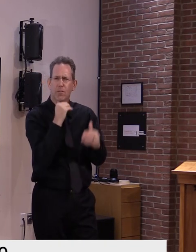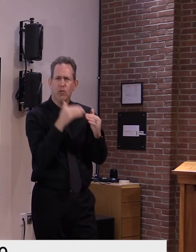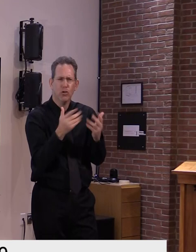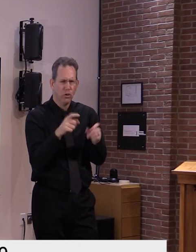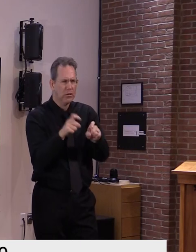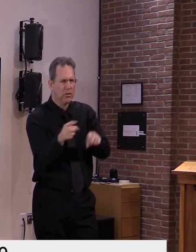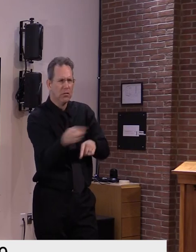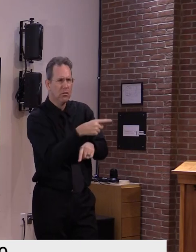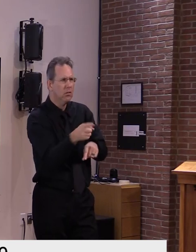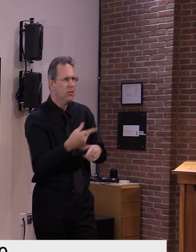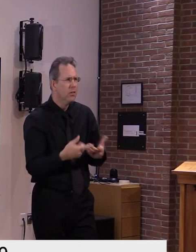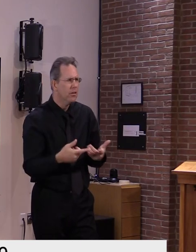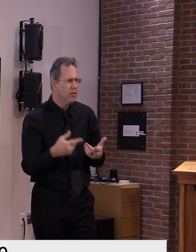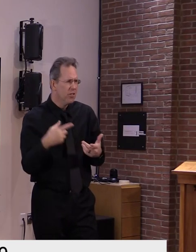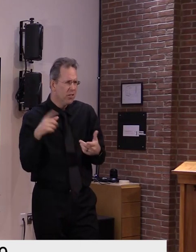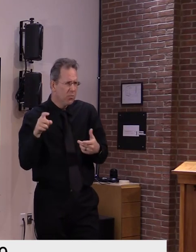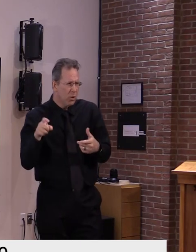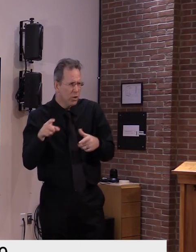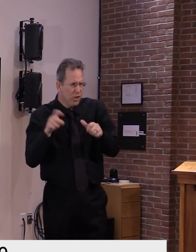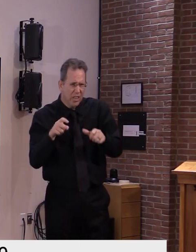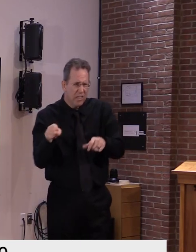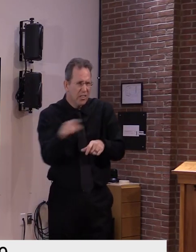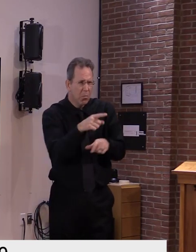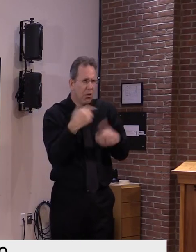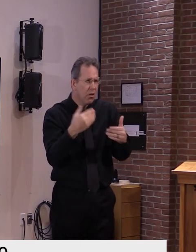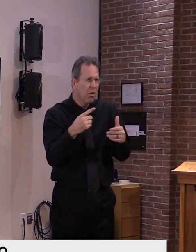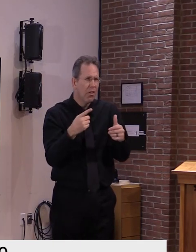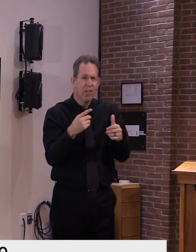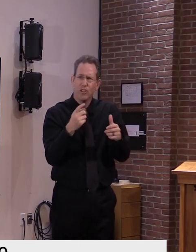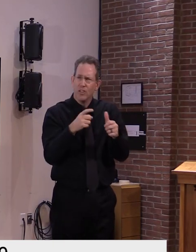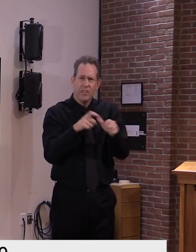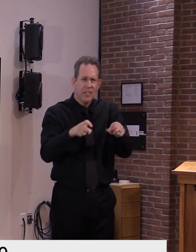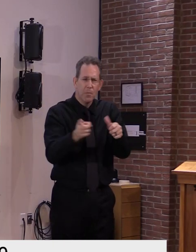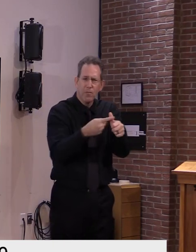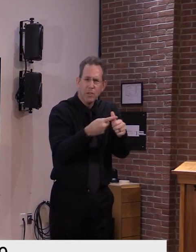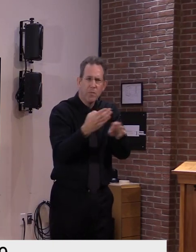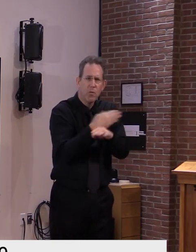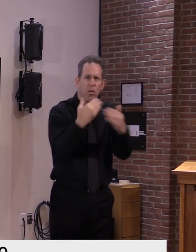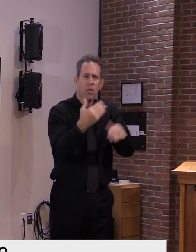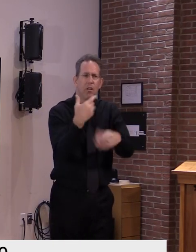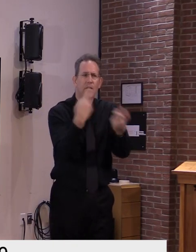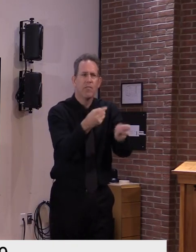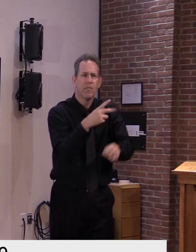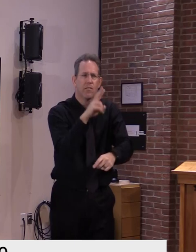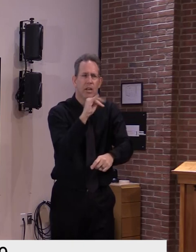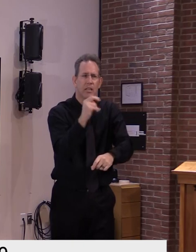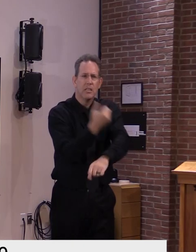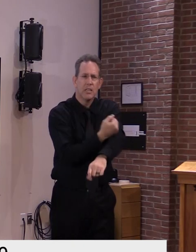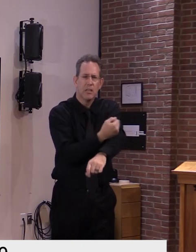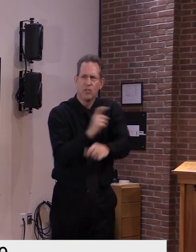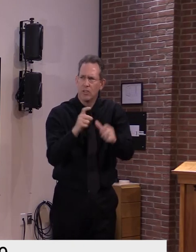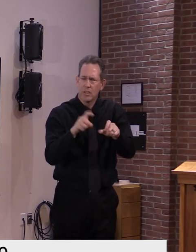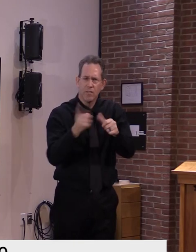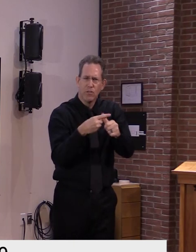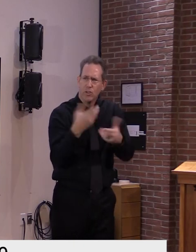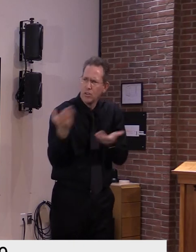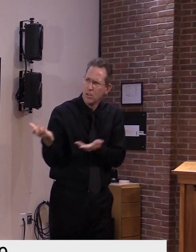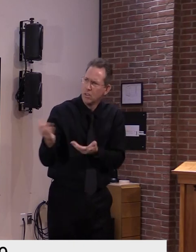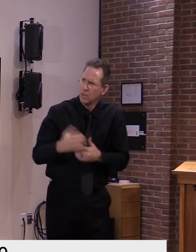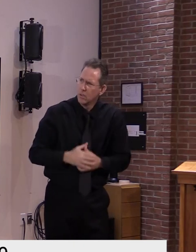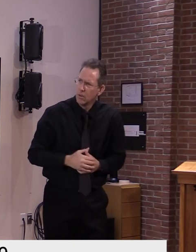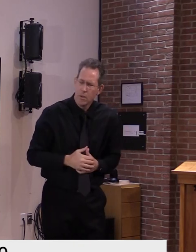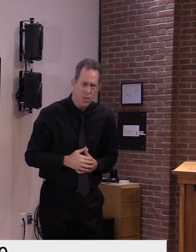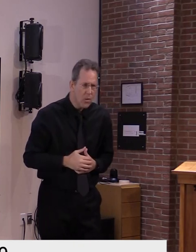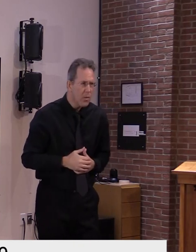them? No, these two things would go in parallel. I'd hate to say we have so much faith in the